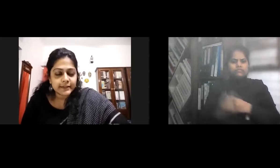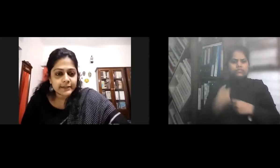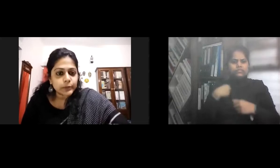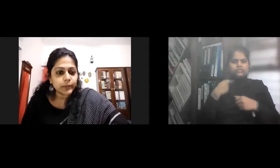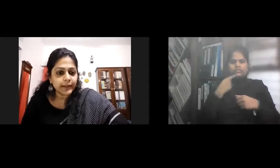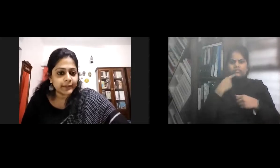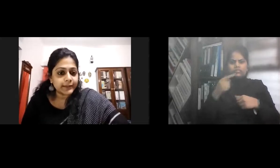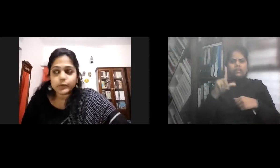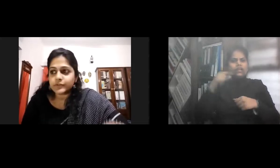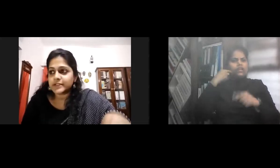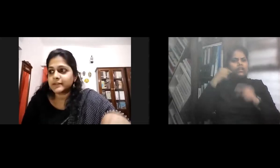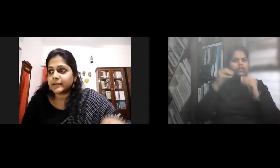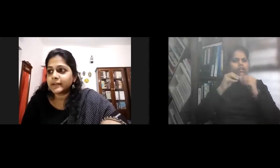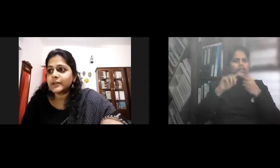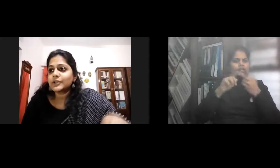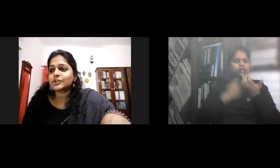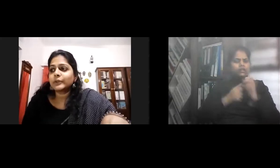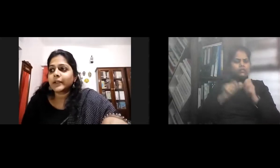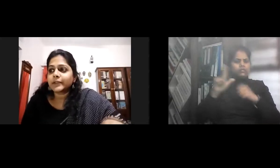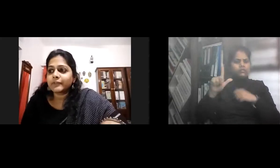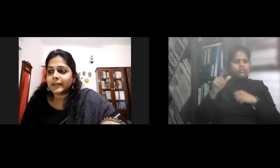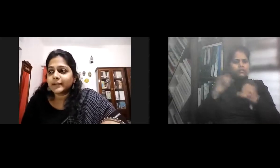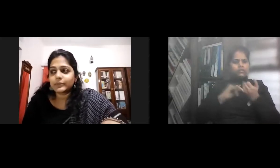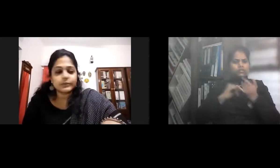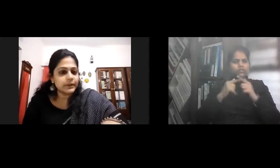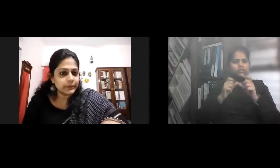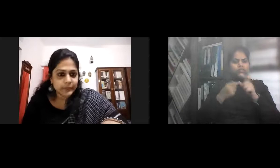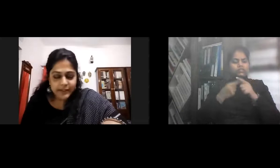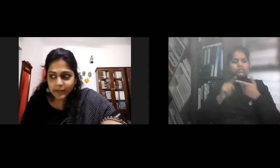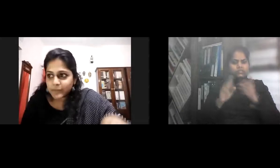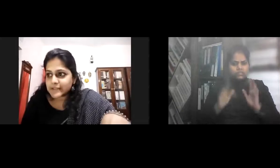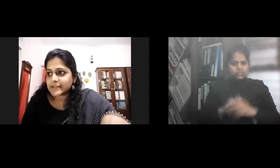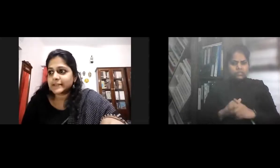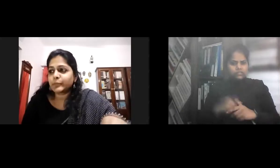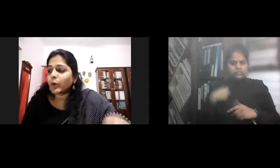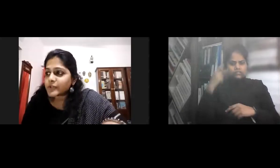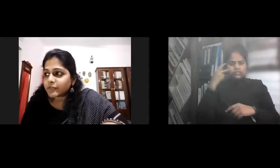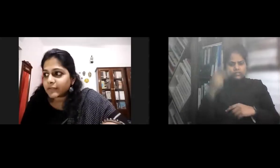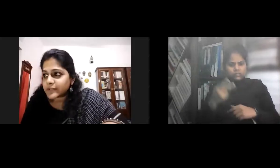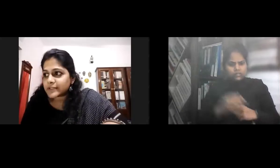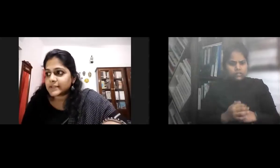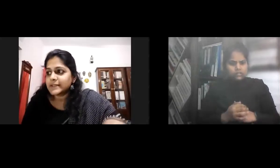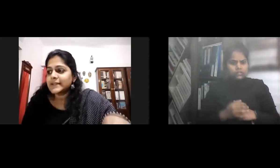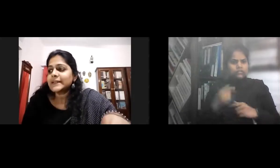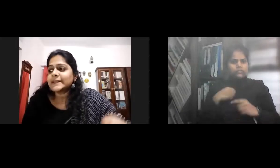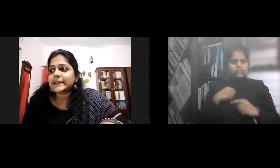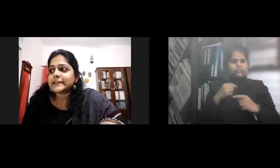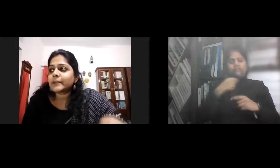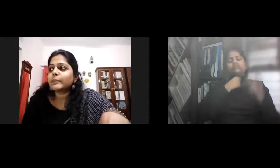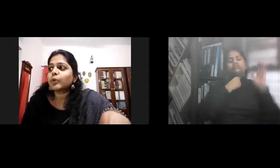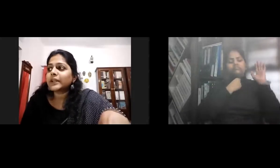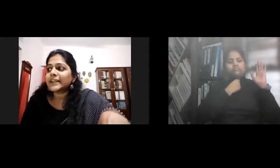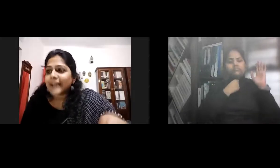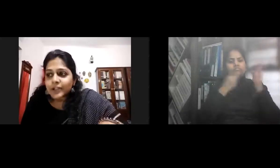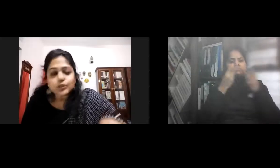state is looking at inclusivity, right? So we're looking at the fact that, Sarah Emmett says that the promise of diversity is that it